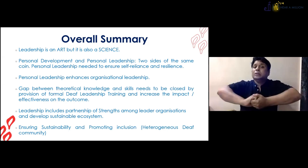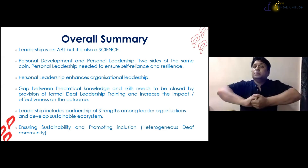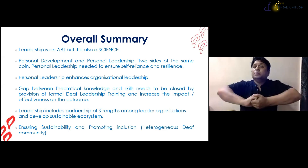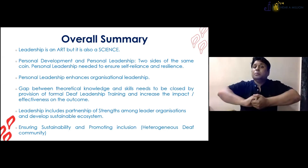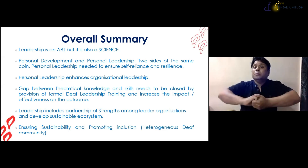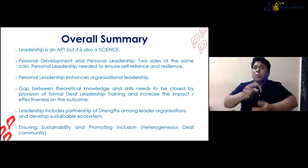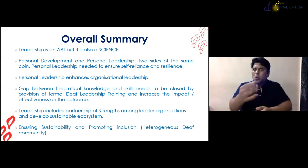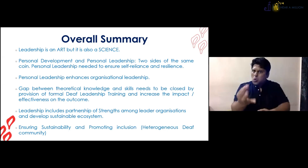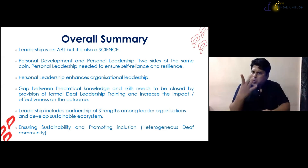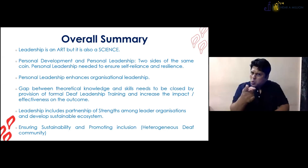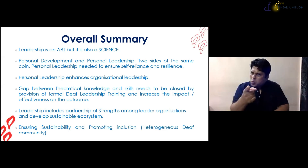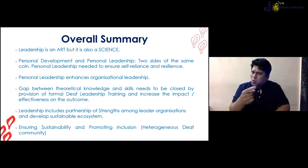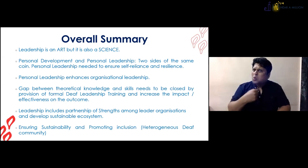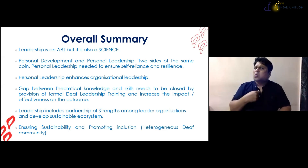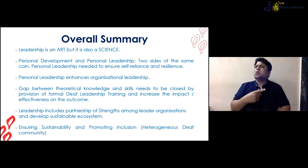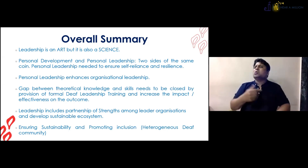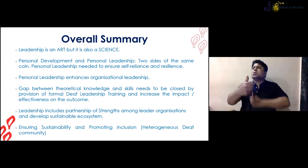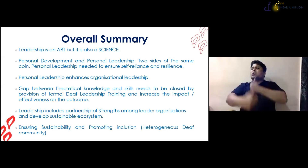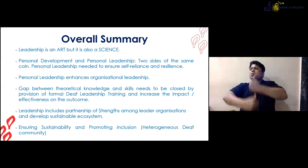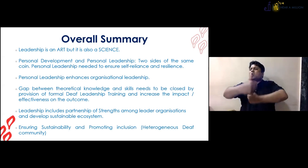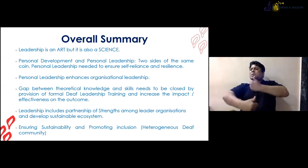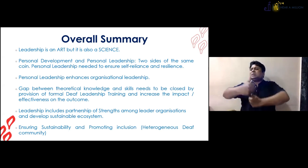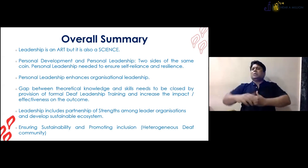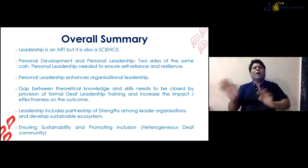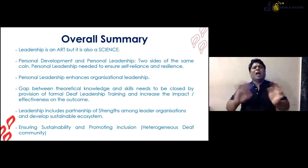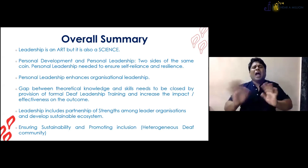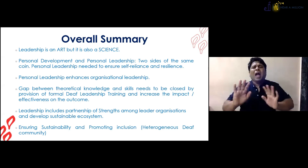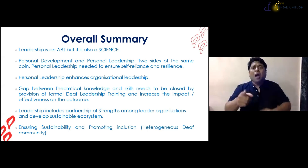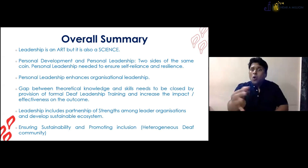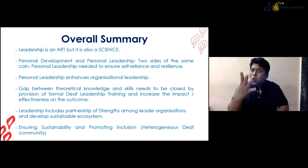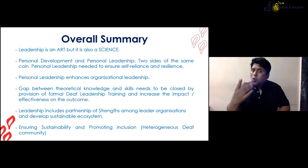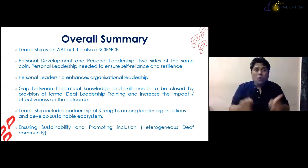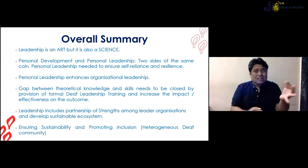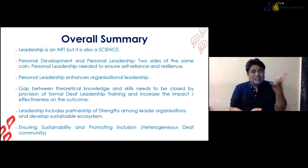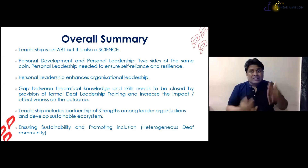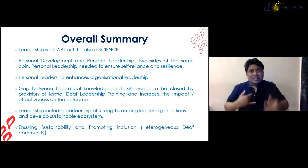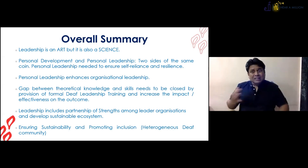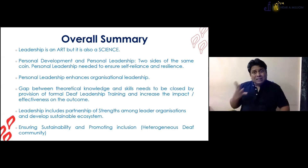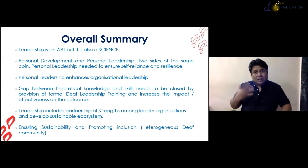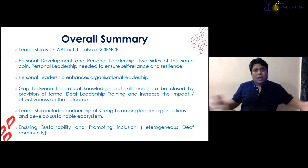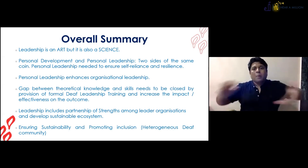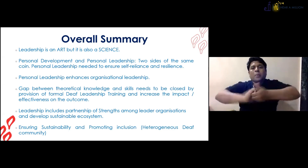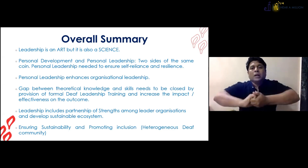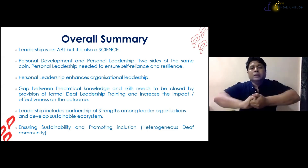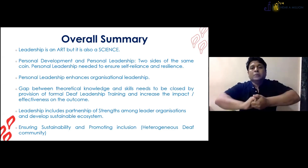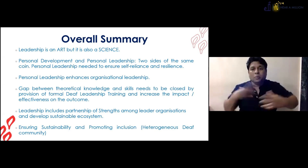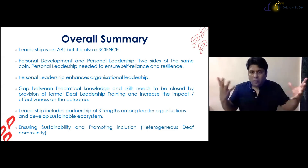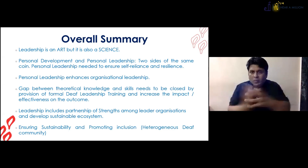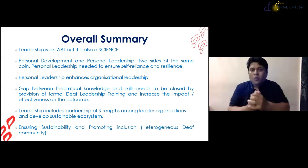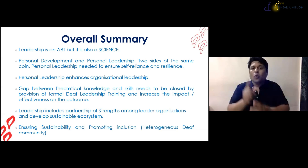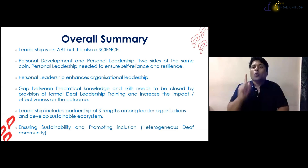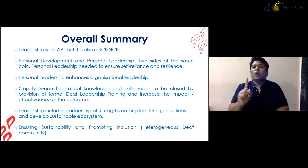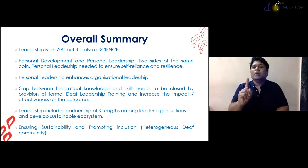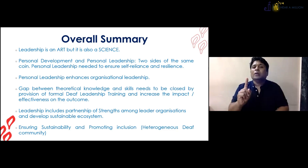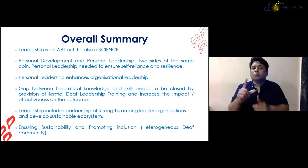Leadership means partnership, organizational, not competition. If you